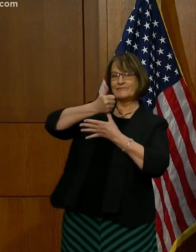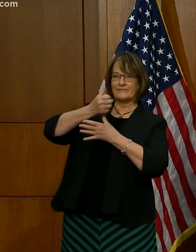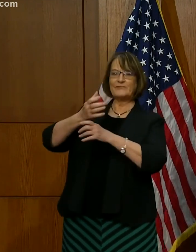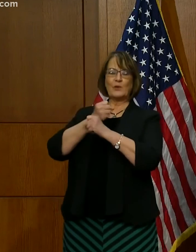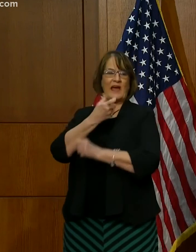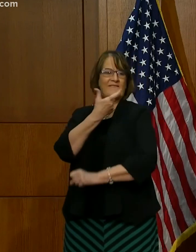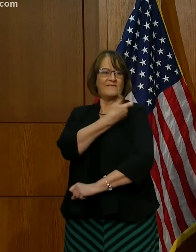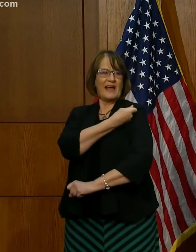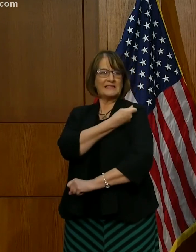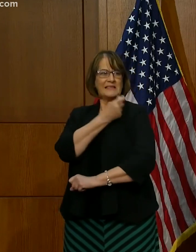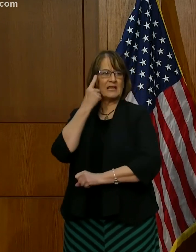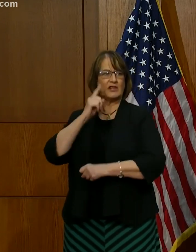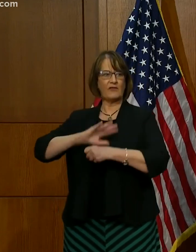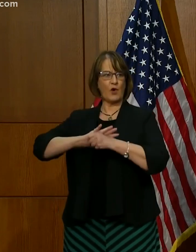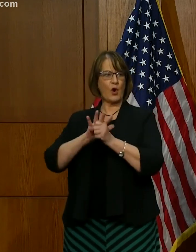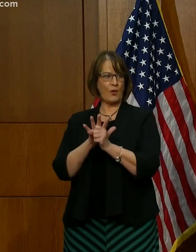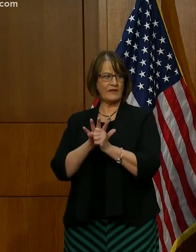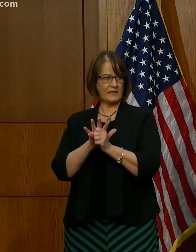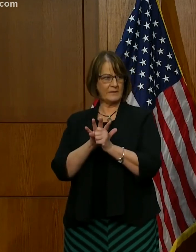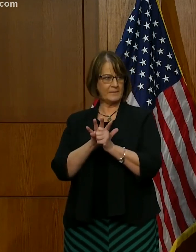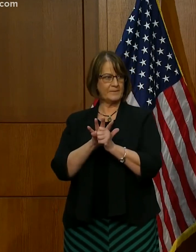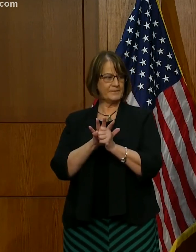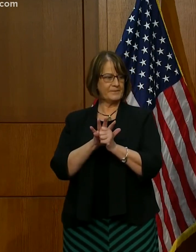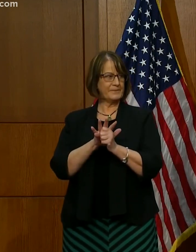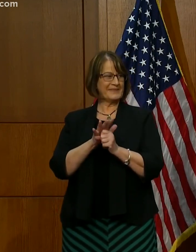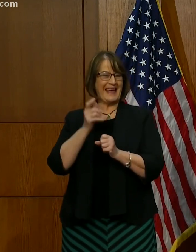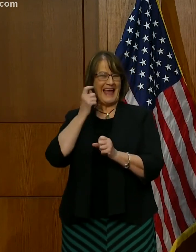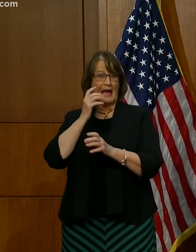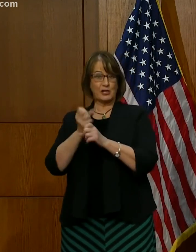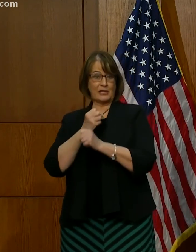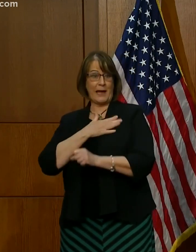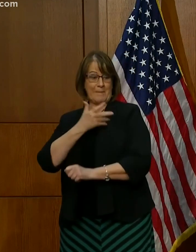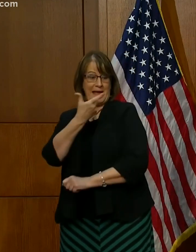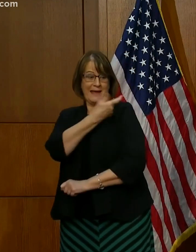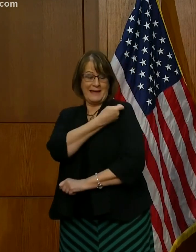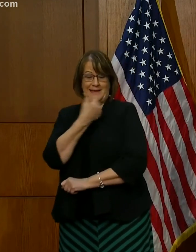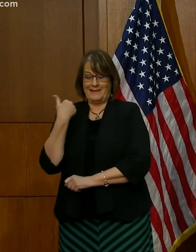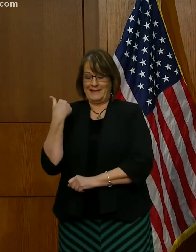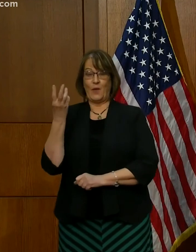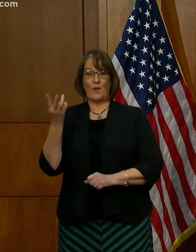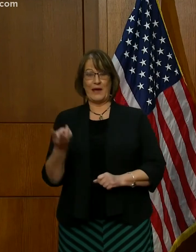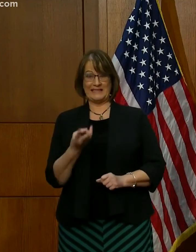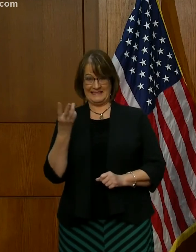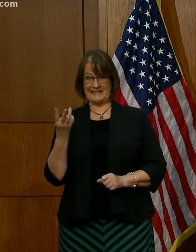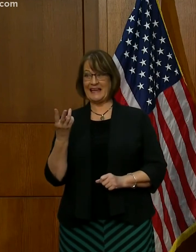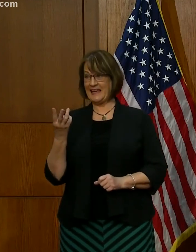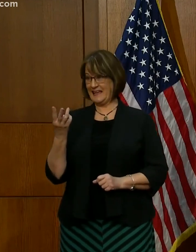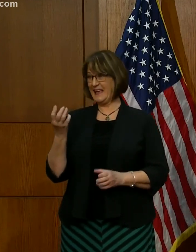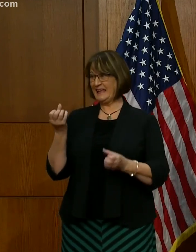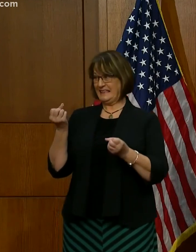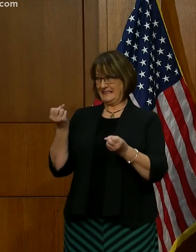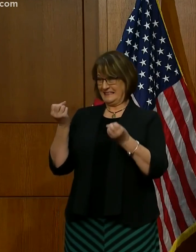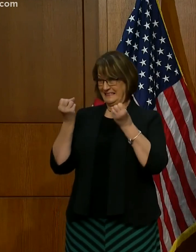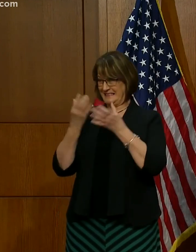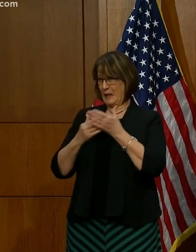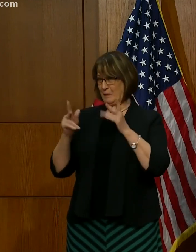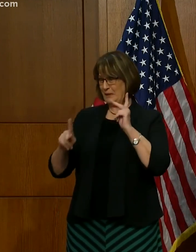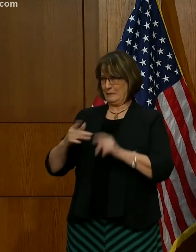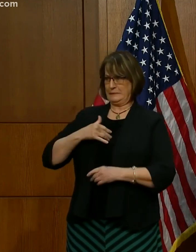for COVID-19. I just received mine on Wednesday. Many people are reluctant to take